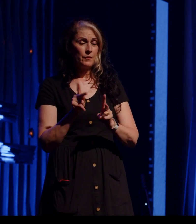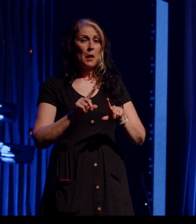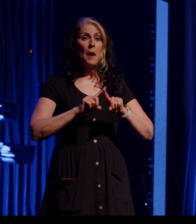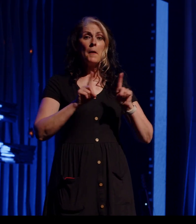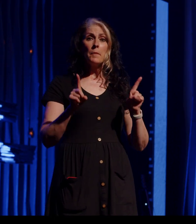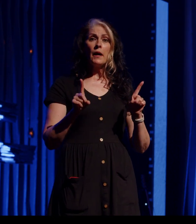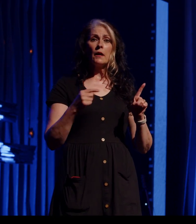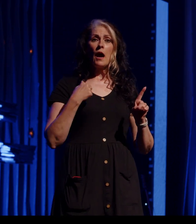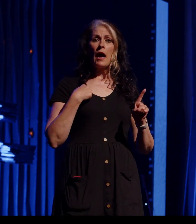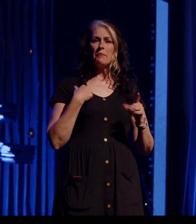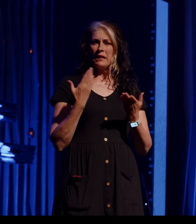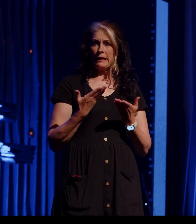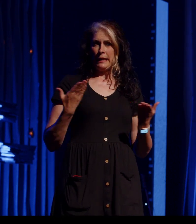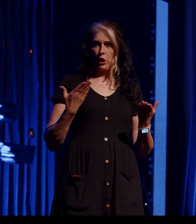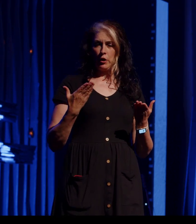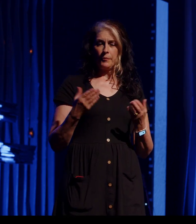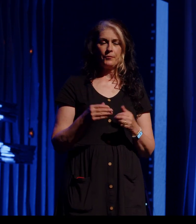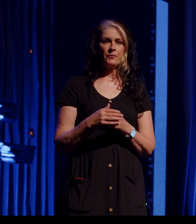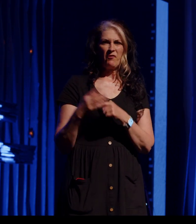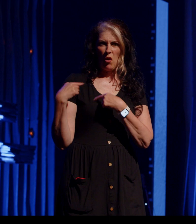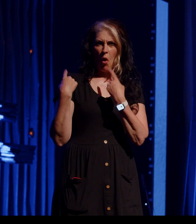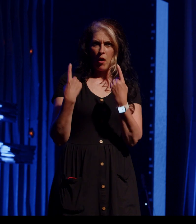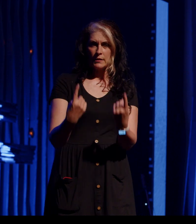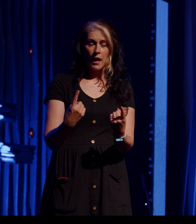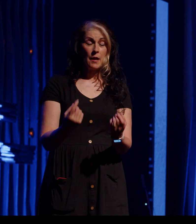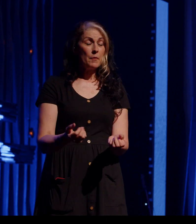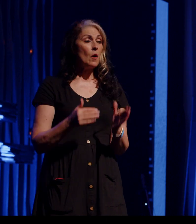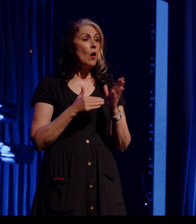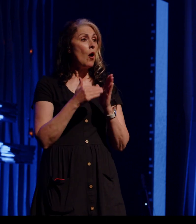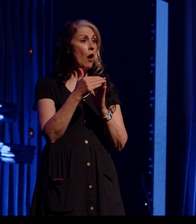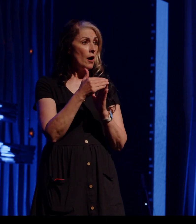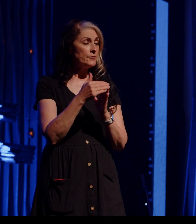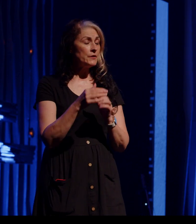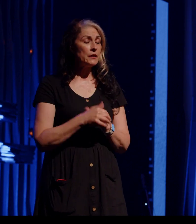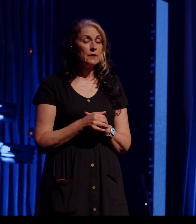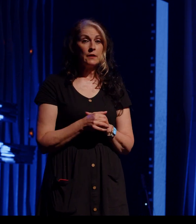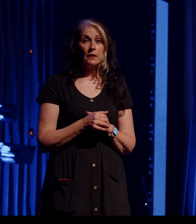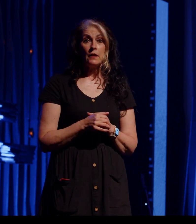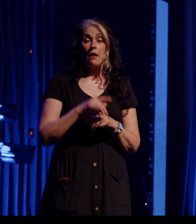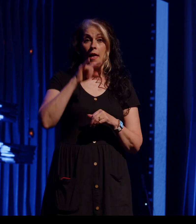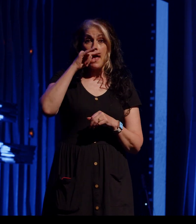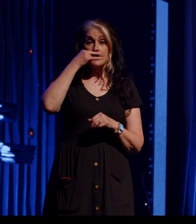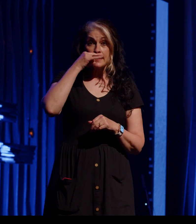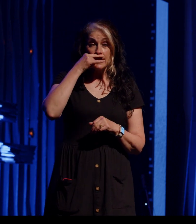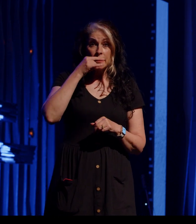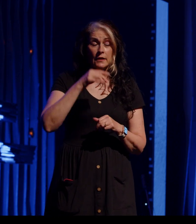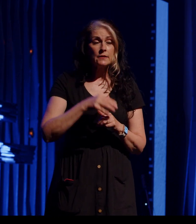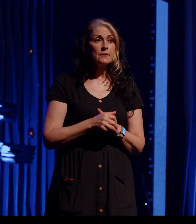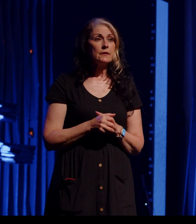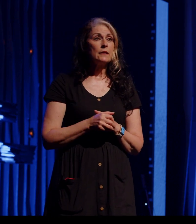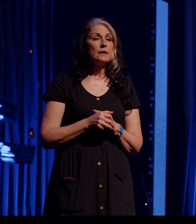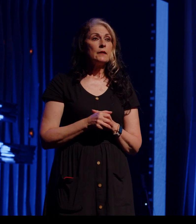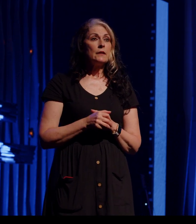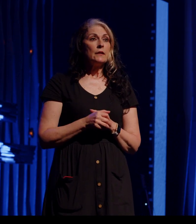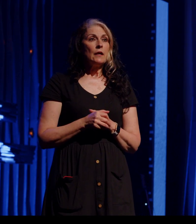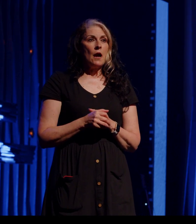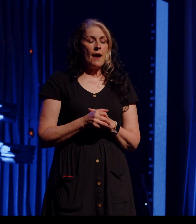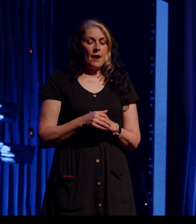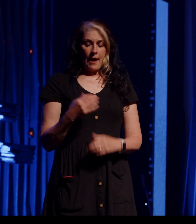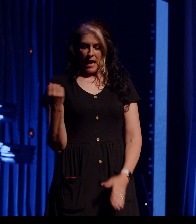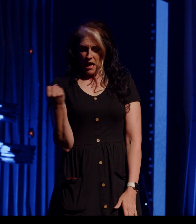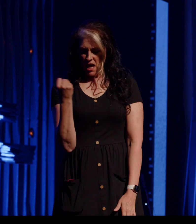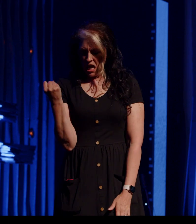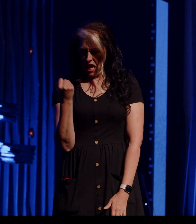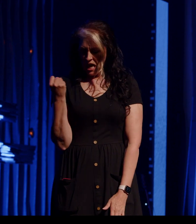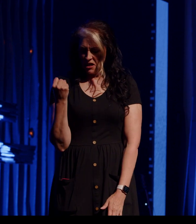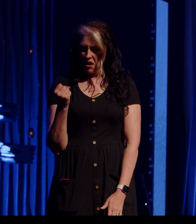But I've been around long enough to know this. Many times as kids, we hold on to things that our